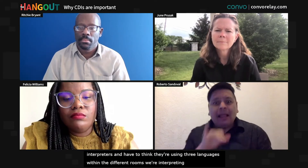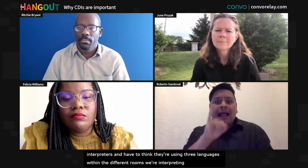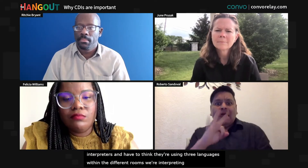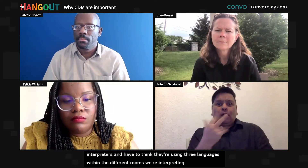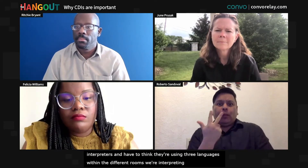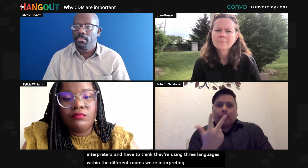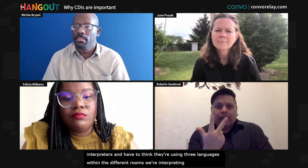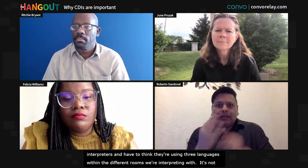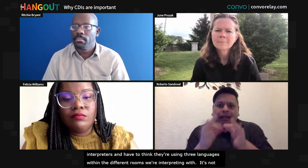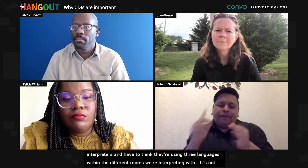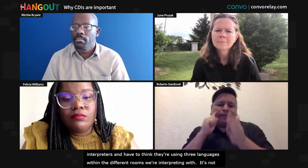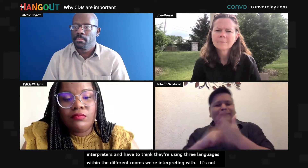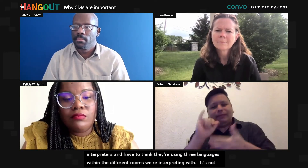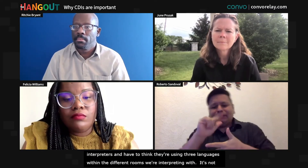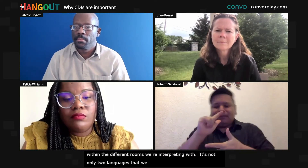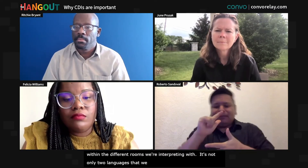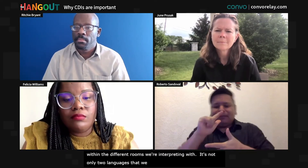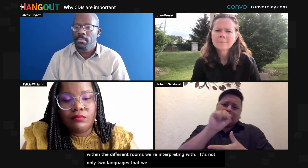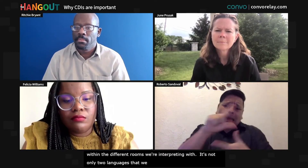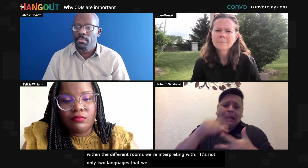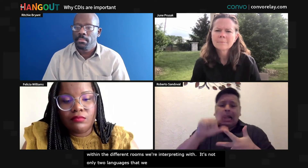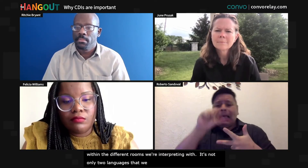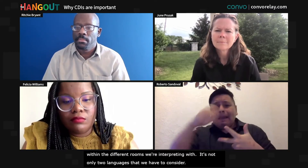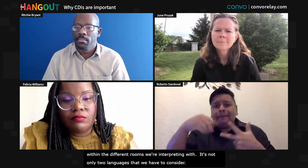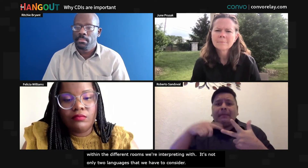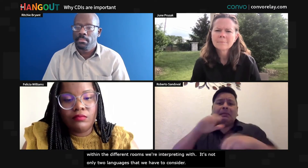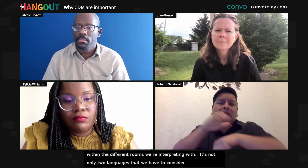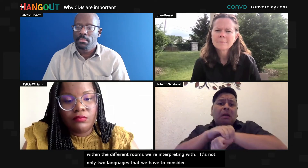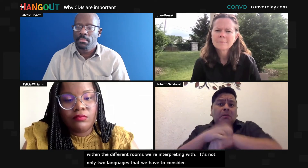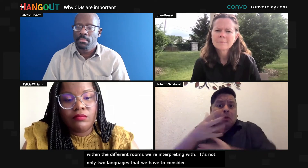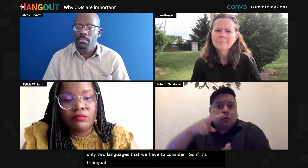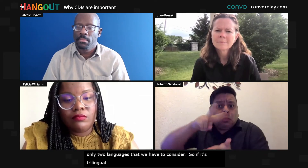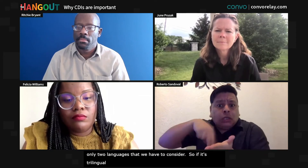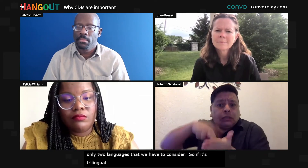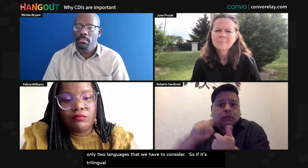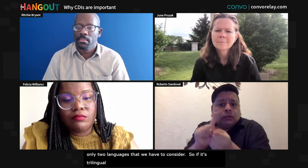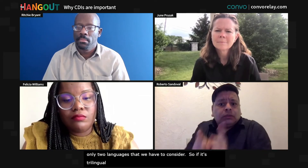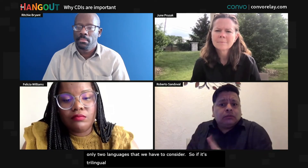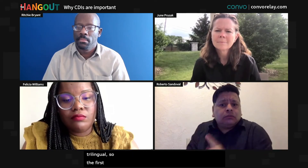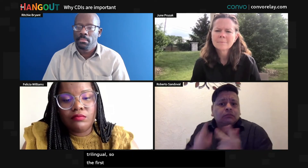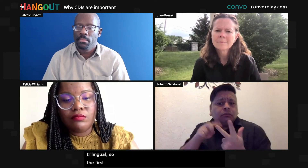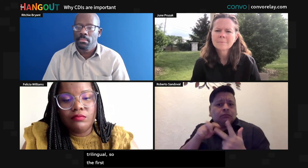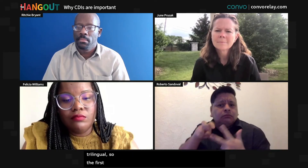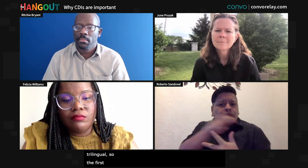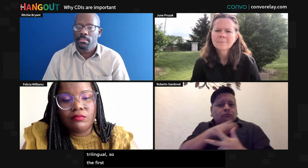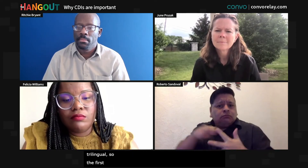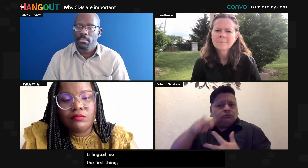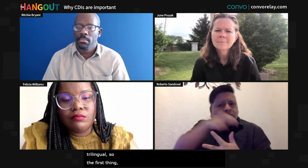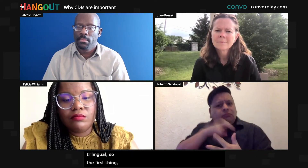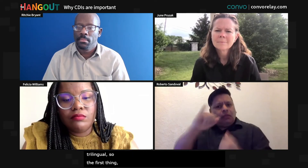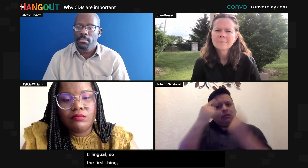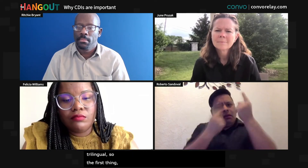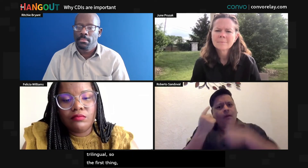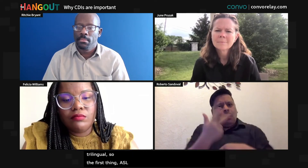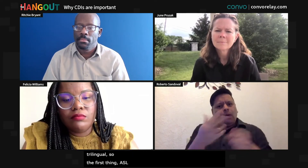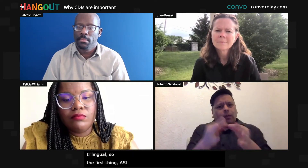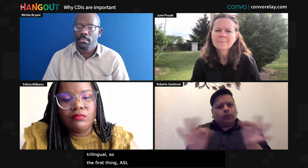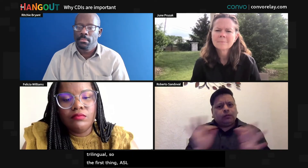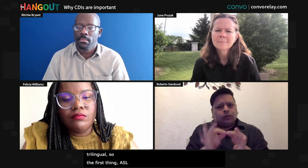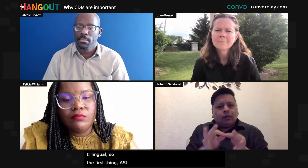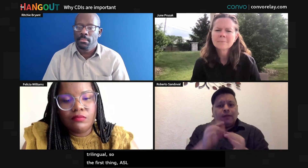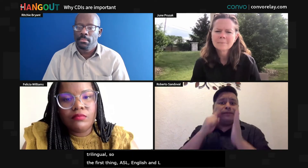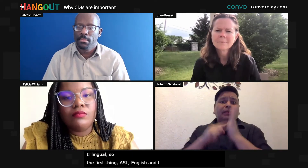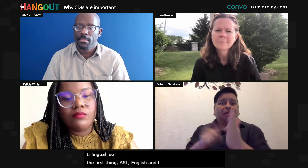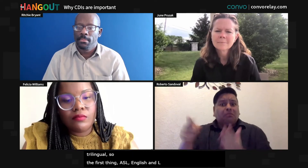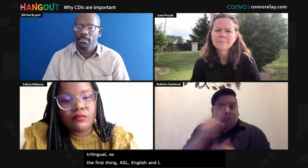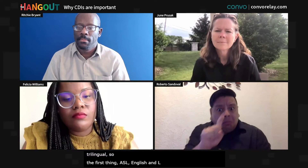languages that we have to consider. So if it's trilingual, so if we're thinking ASL, English, and LSM, it could be something where